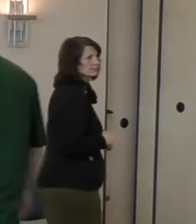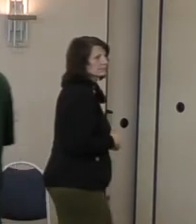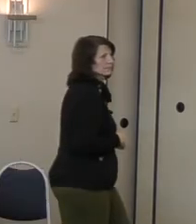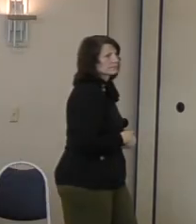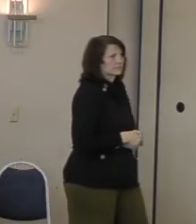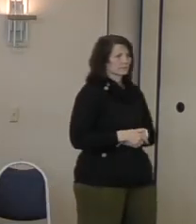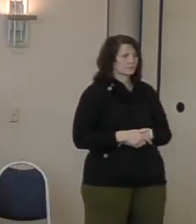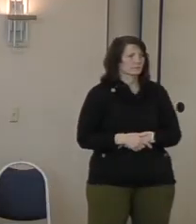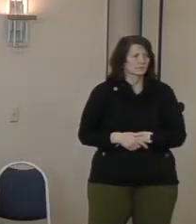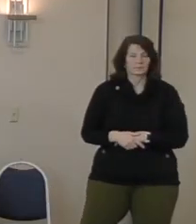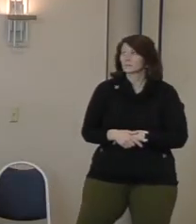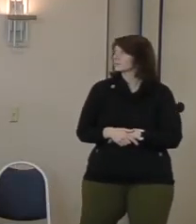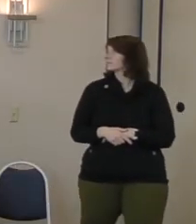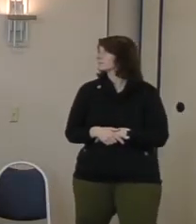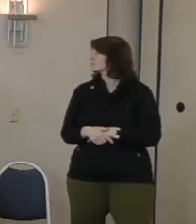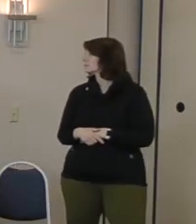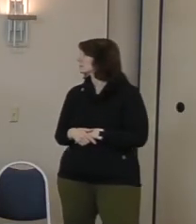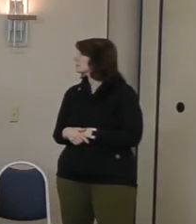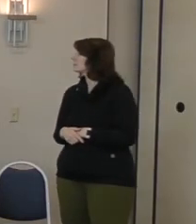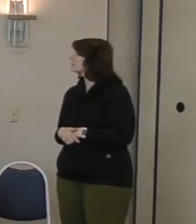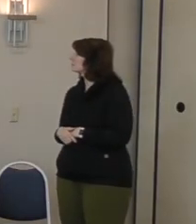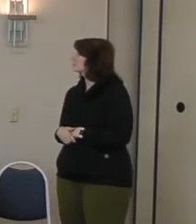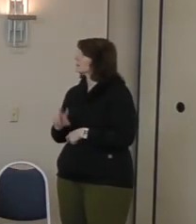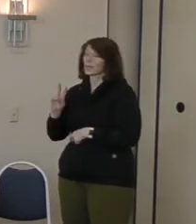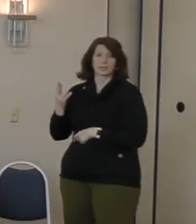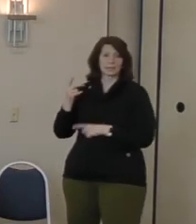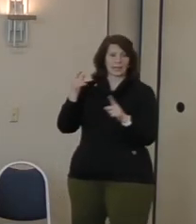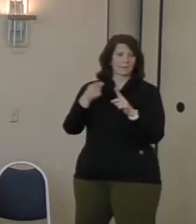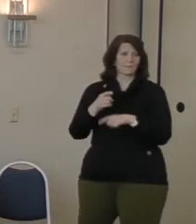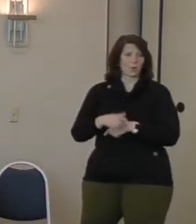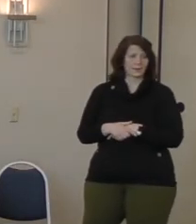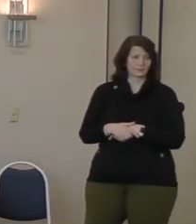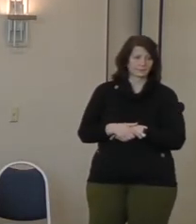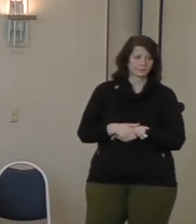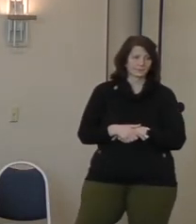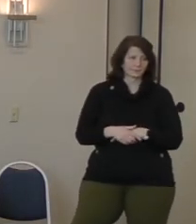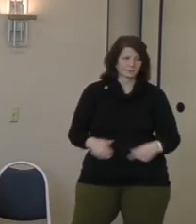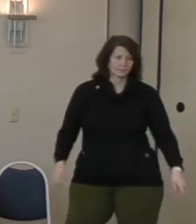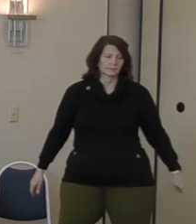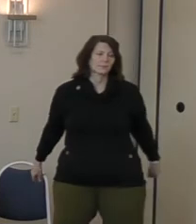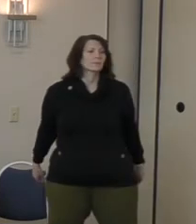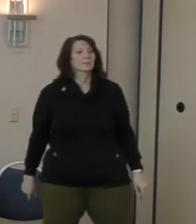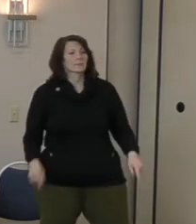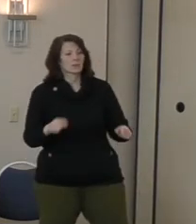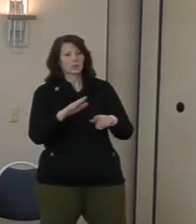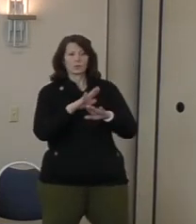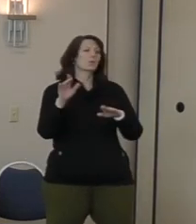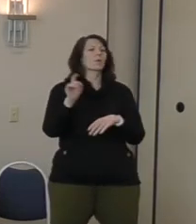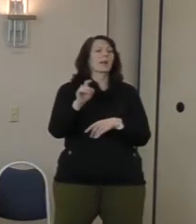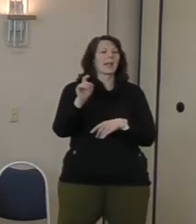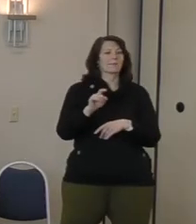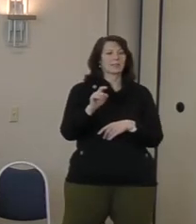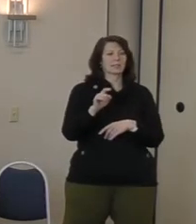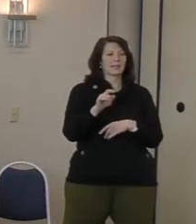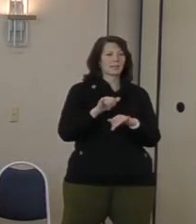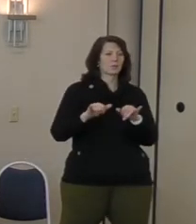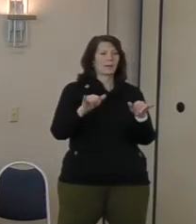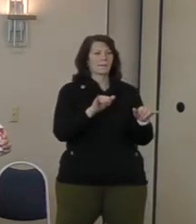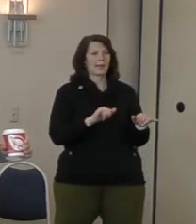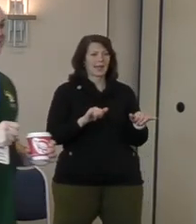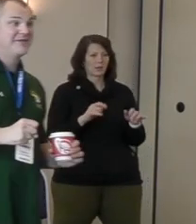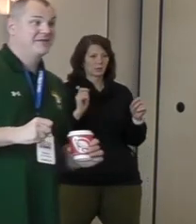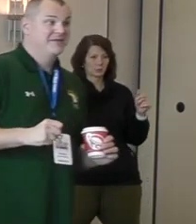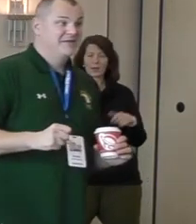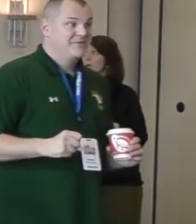wing in a second here. The second point, right? you don't have to get into your pattern straight